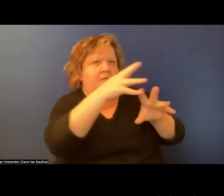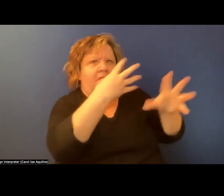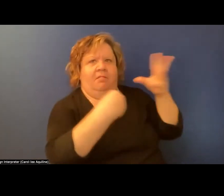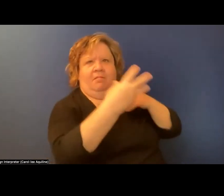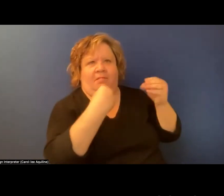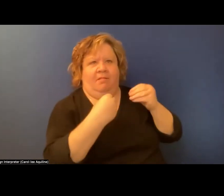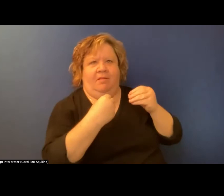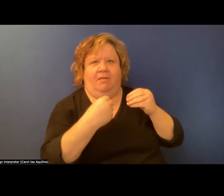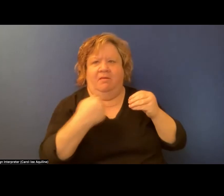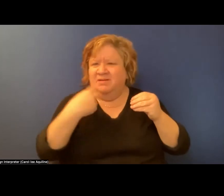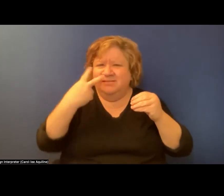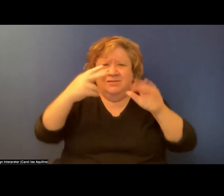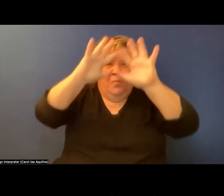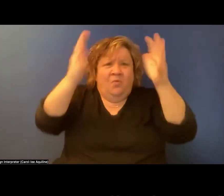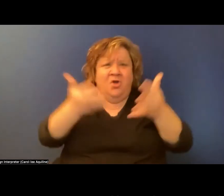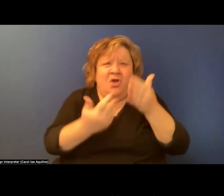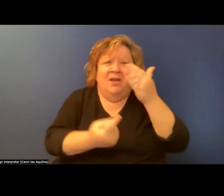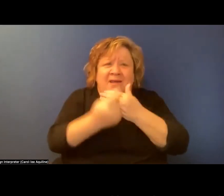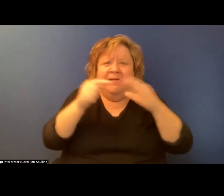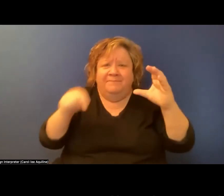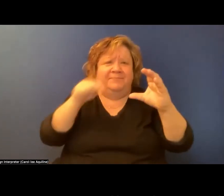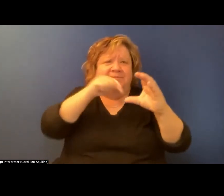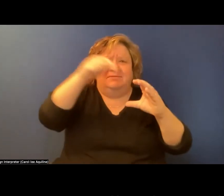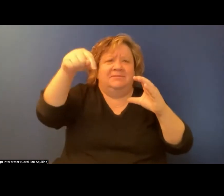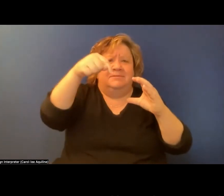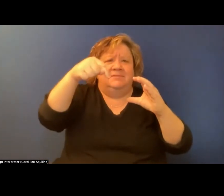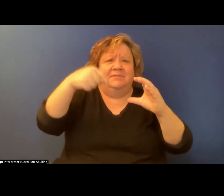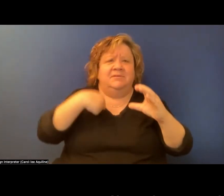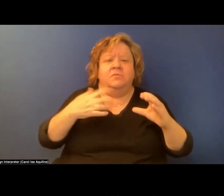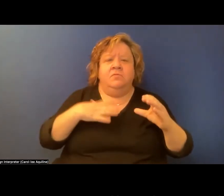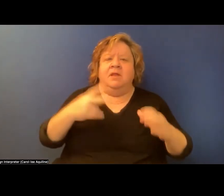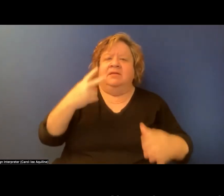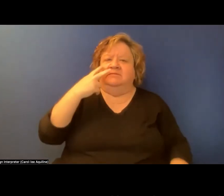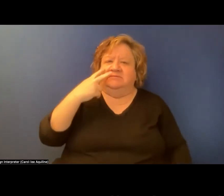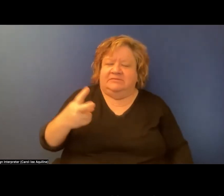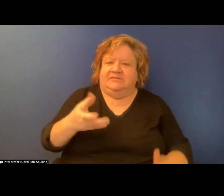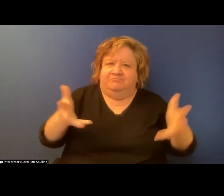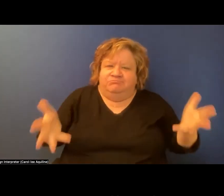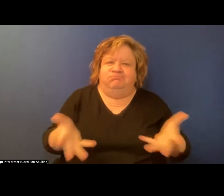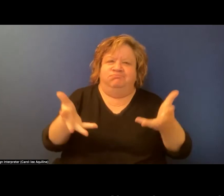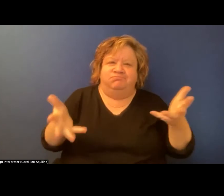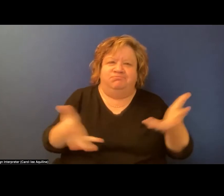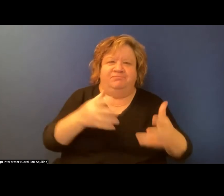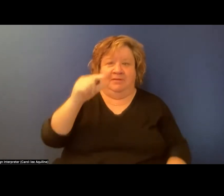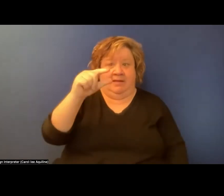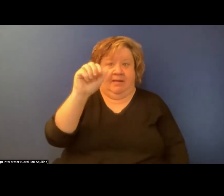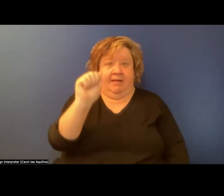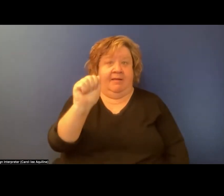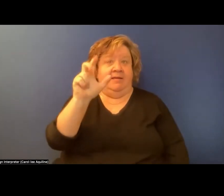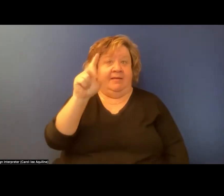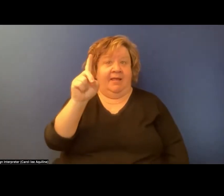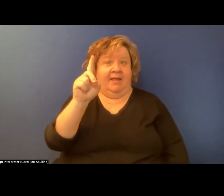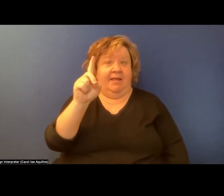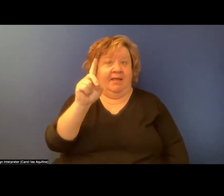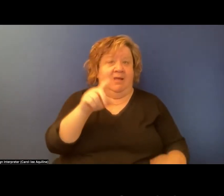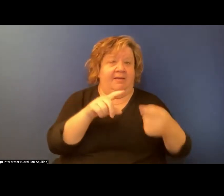the Global Action on Disability, GLAD network, puts emphasis on the intersection between gender and disability in the context